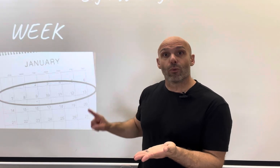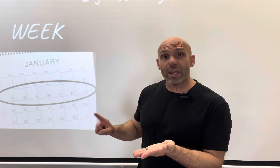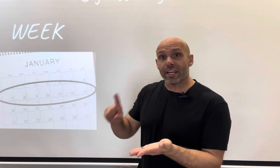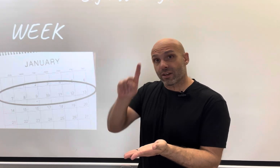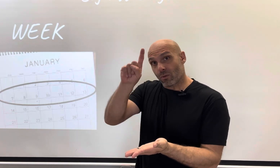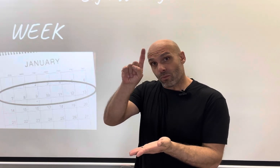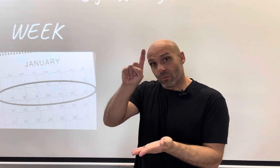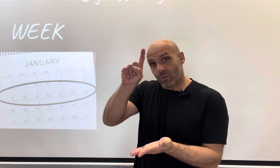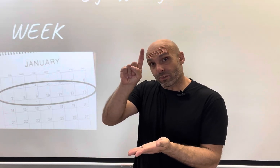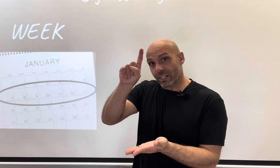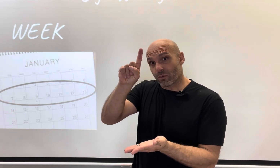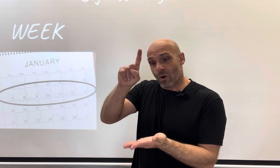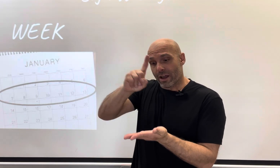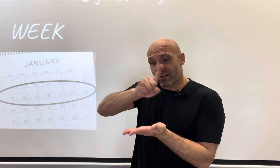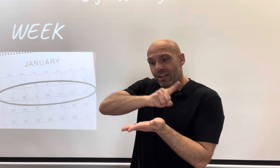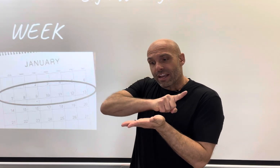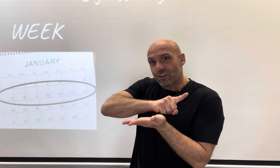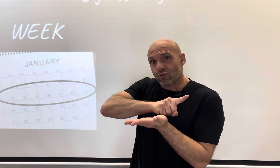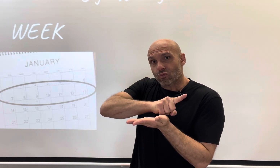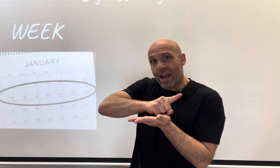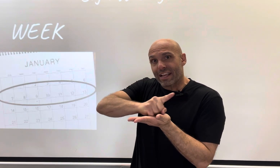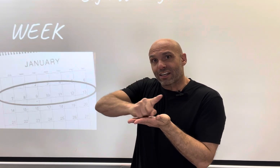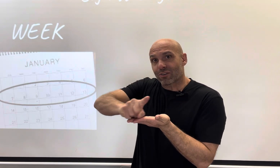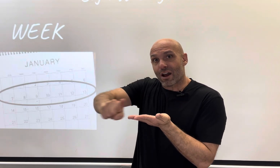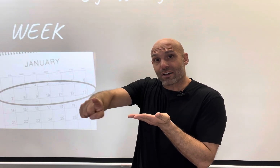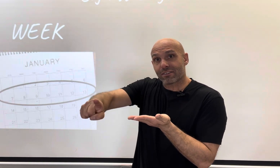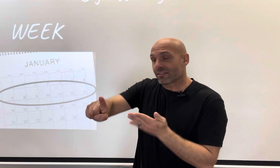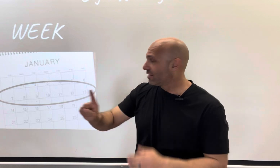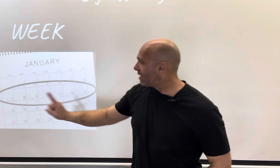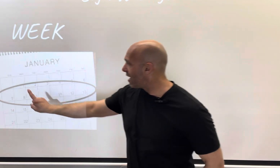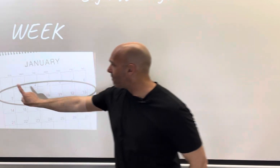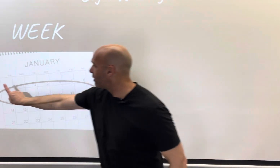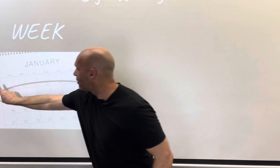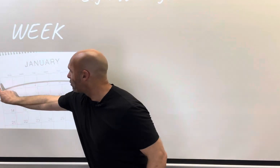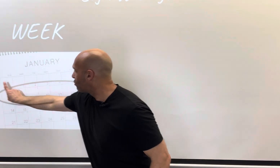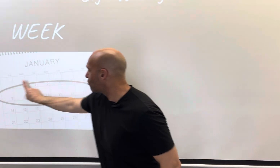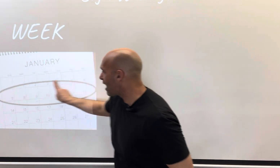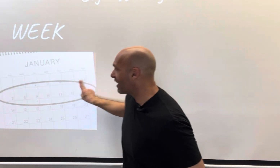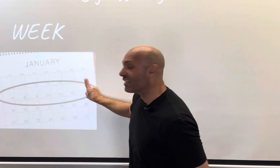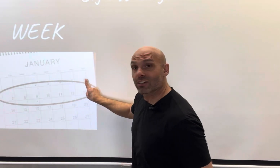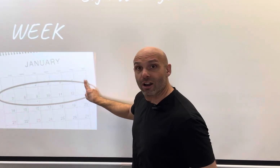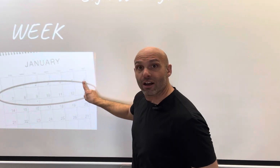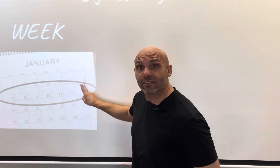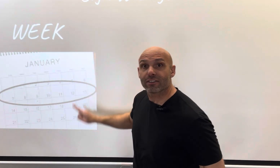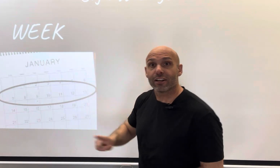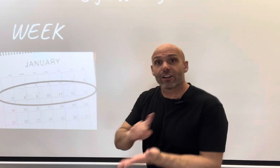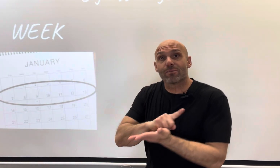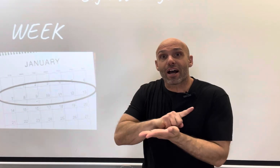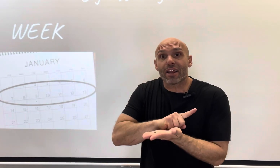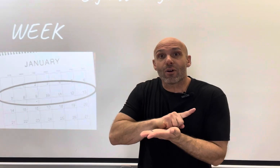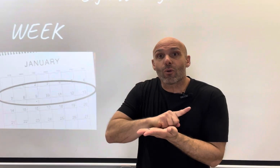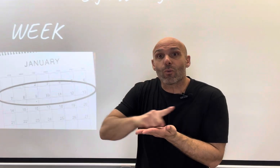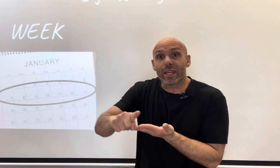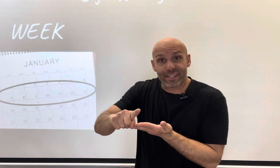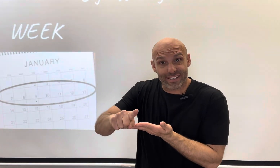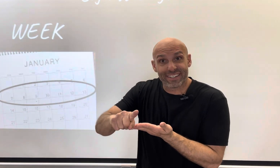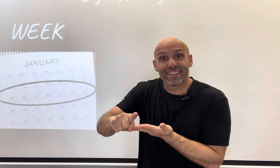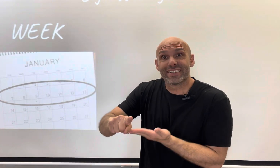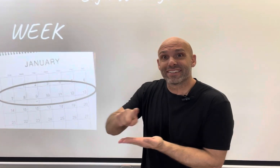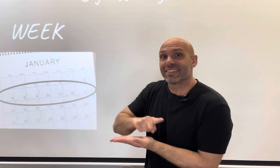week, take your one and you drag it across. I'm dragging it across. There's my week. That's